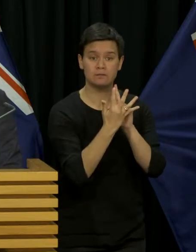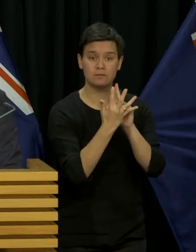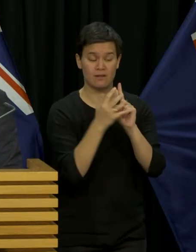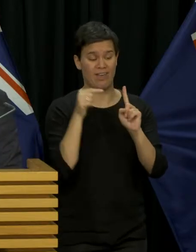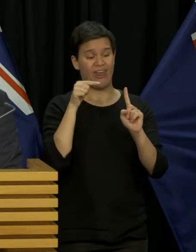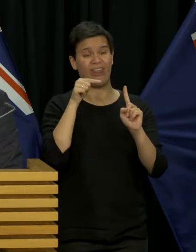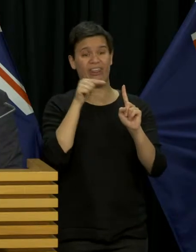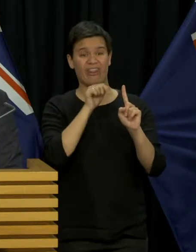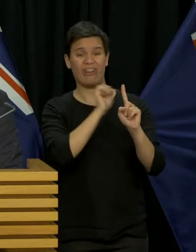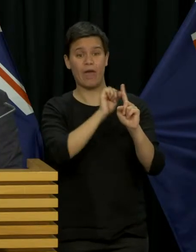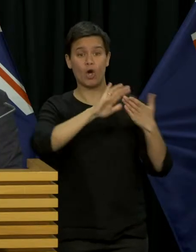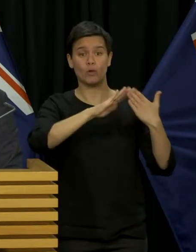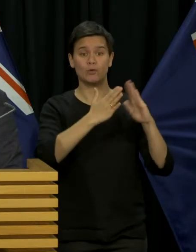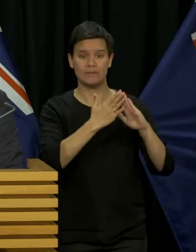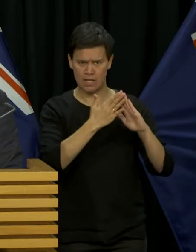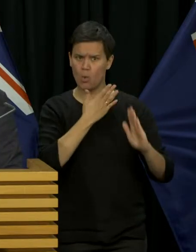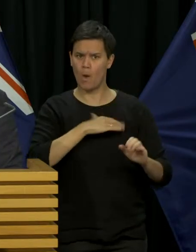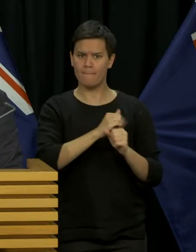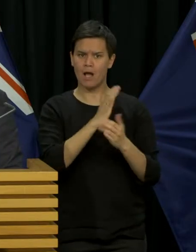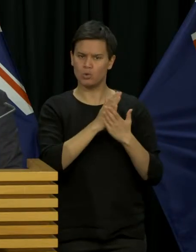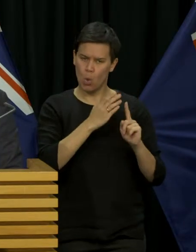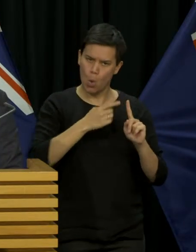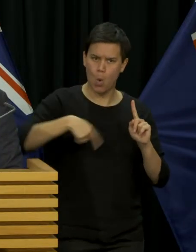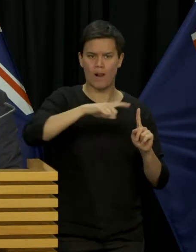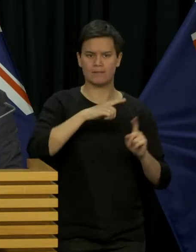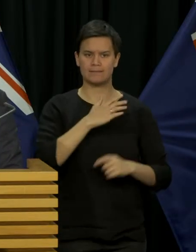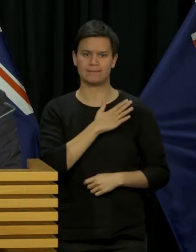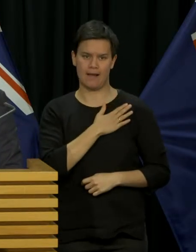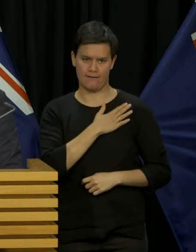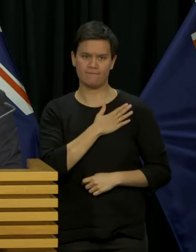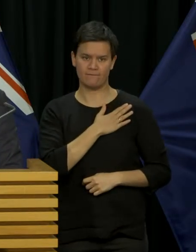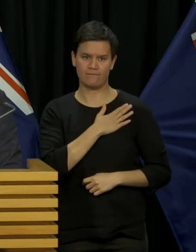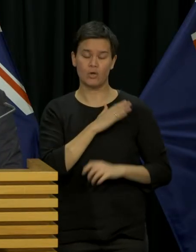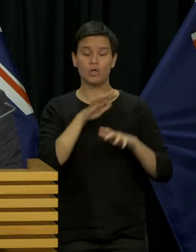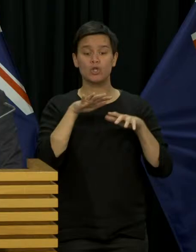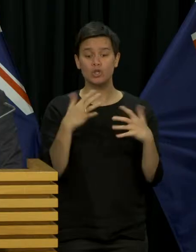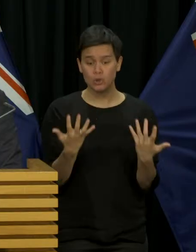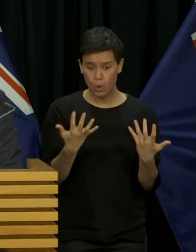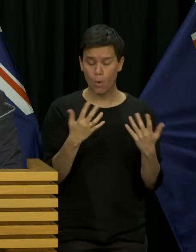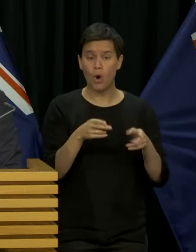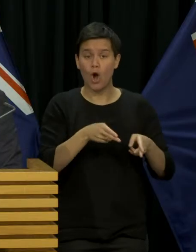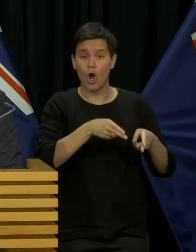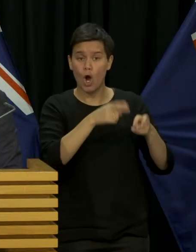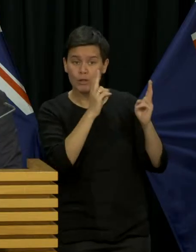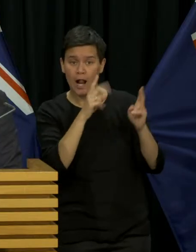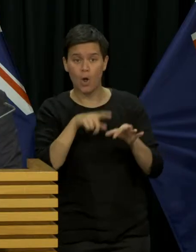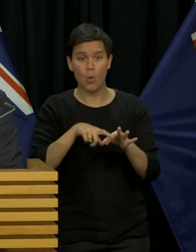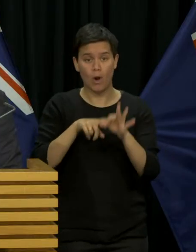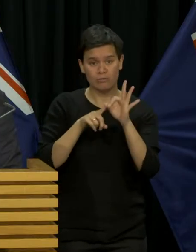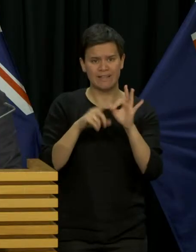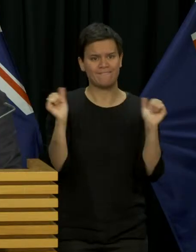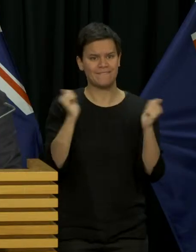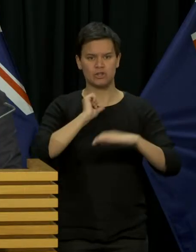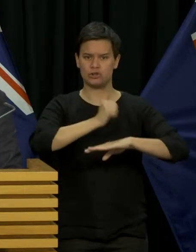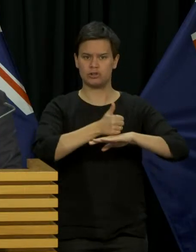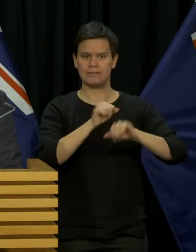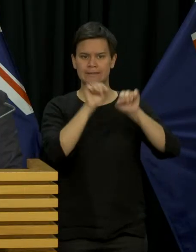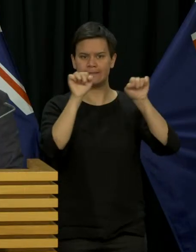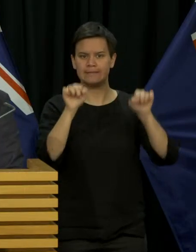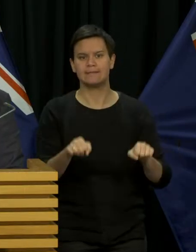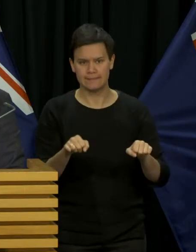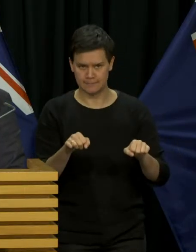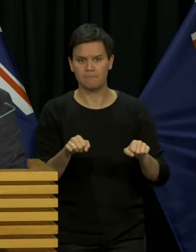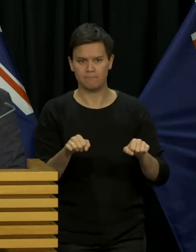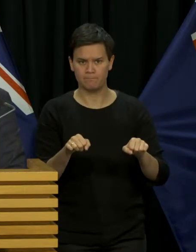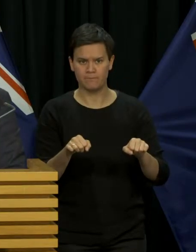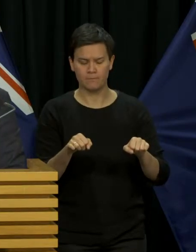reviewed health services and the infection prevention and control in managed isolation facilities back in June and developed a national